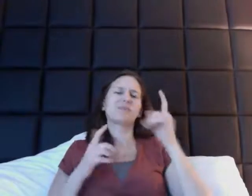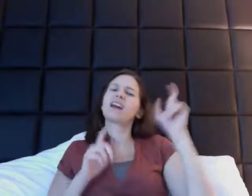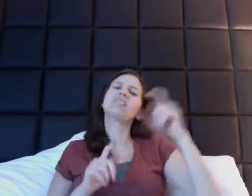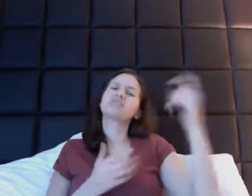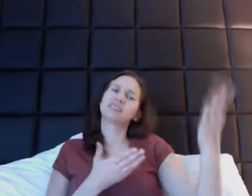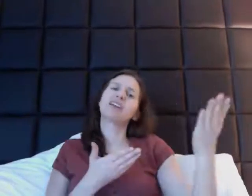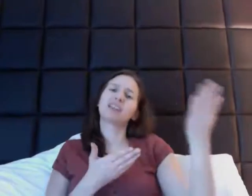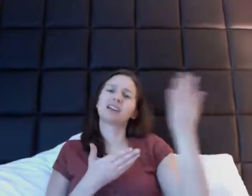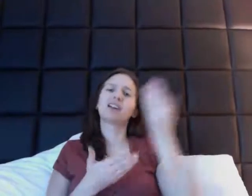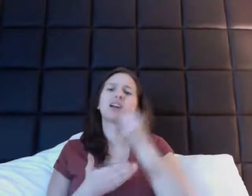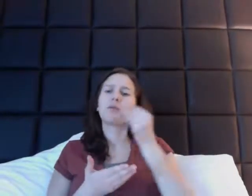home.